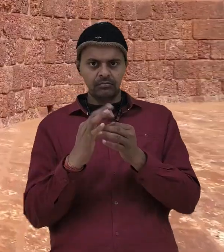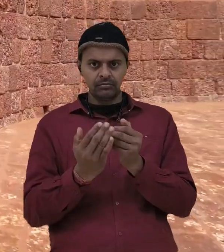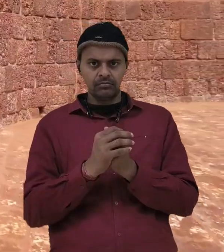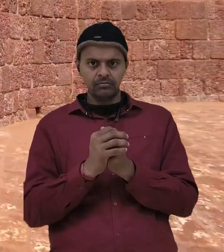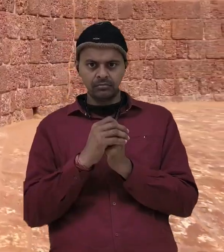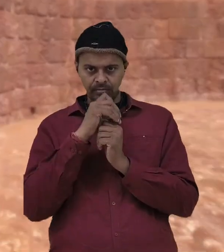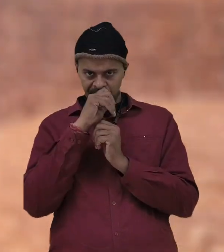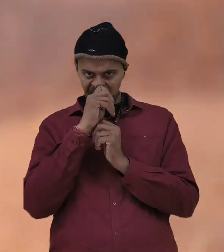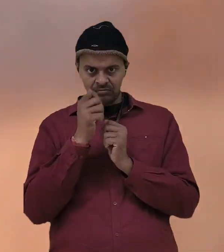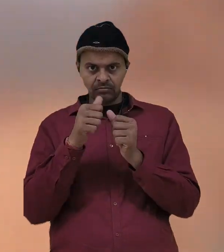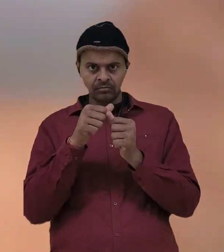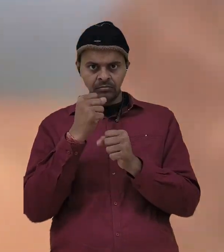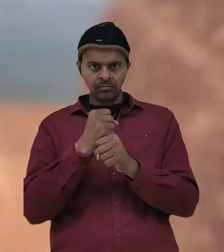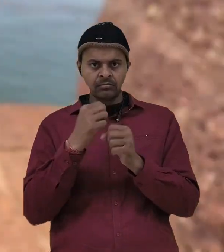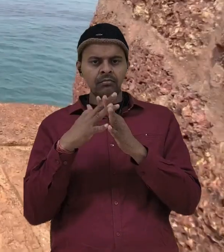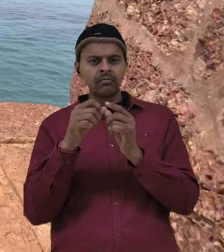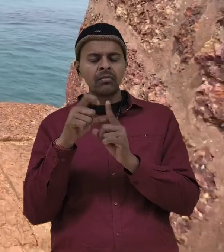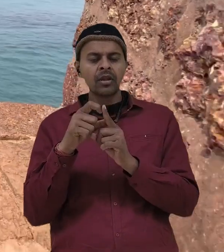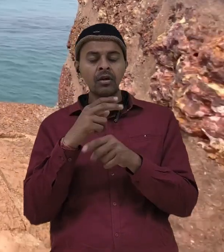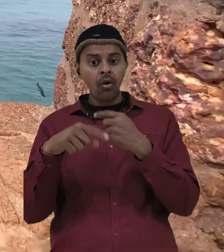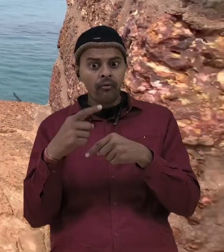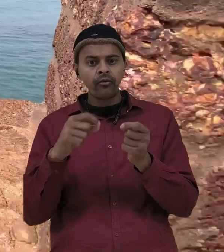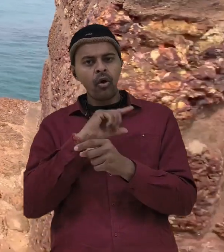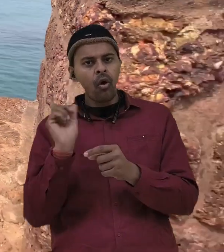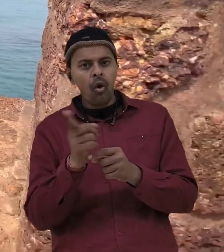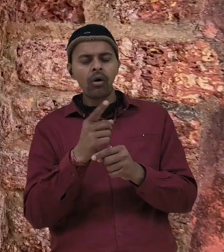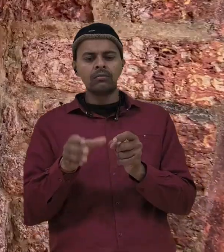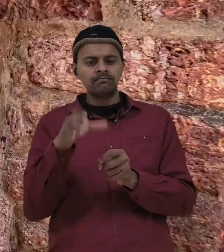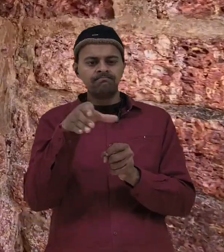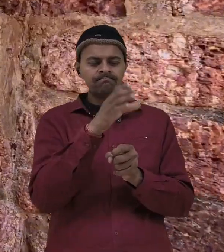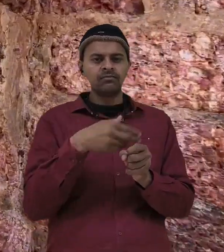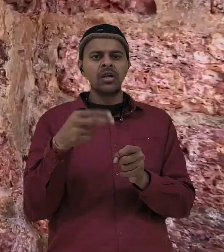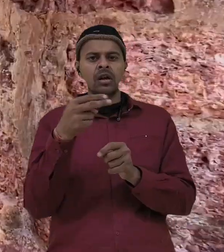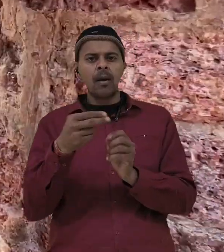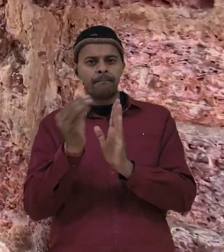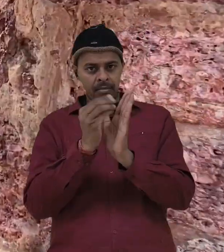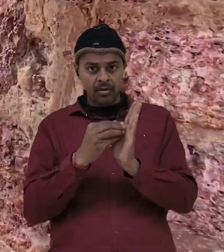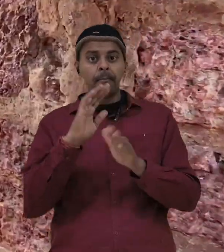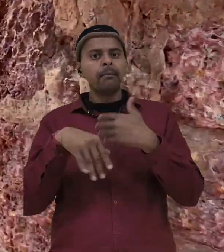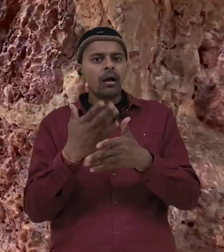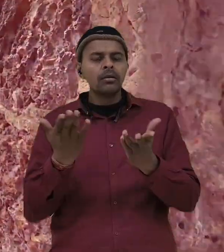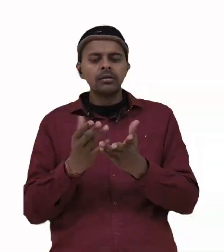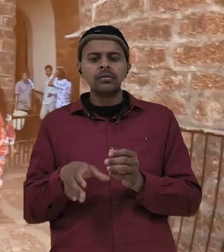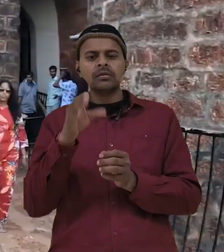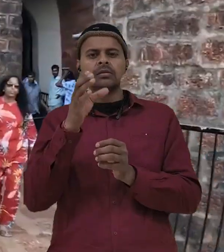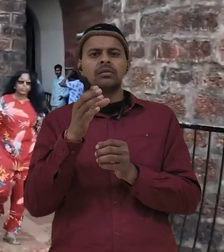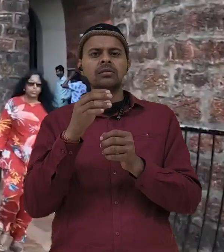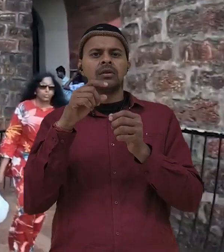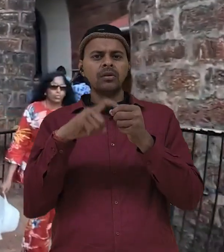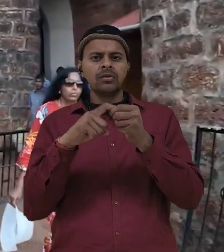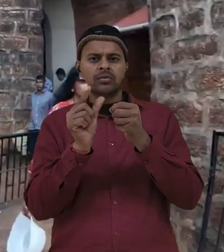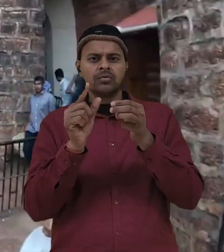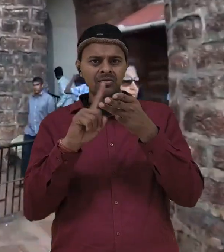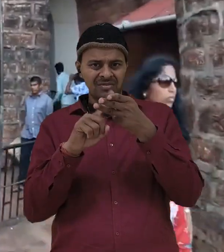It was named the Queen Maria Bastions following the tradition to name all the bastions of the Agauda fort.